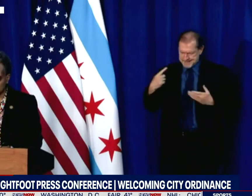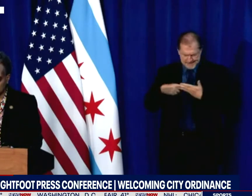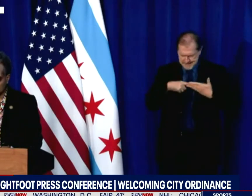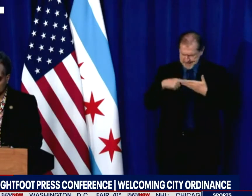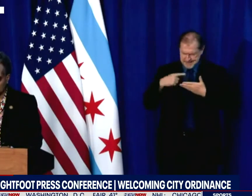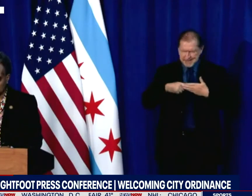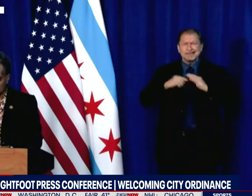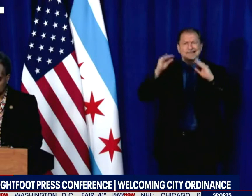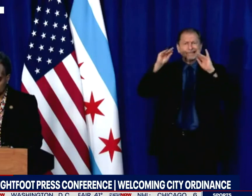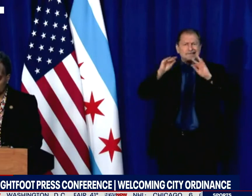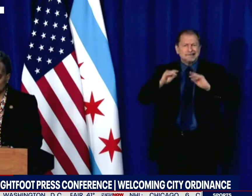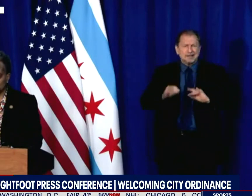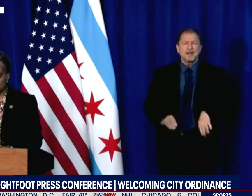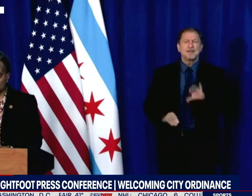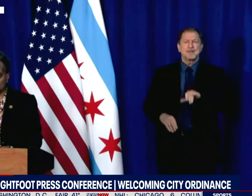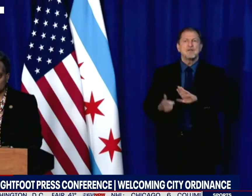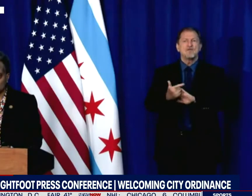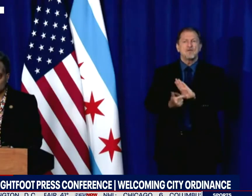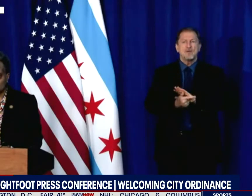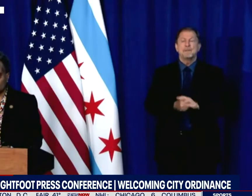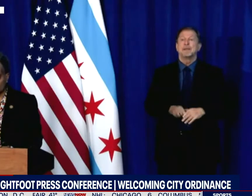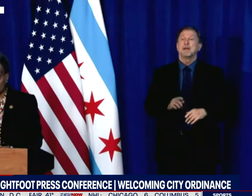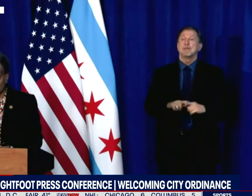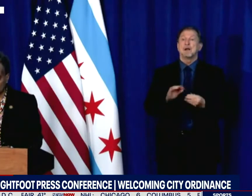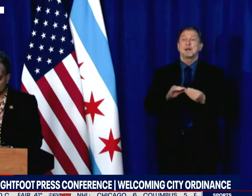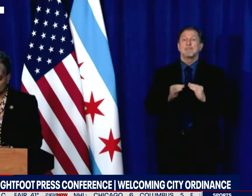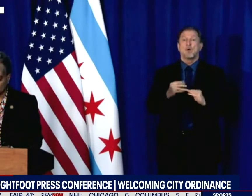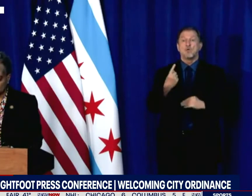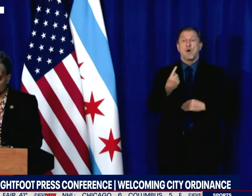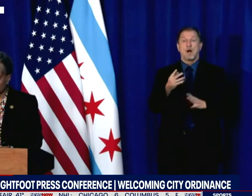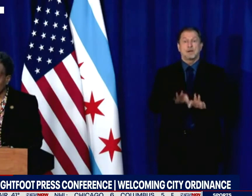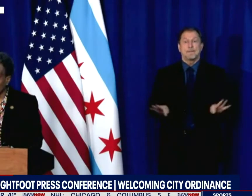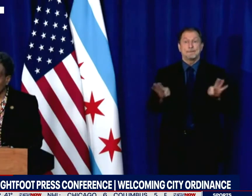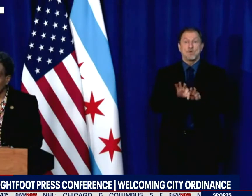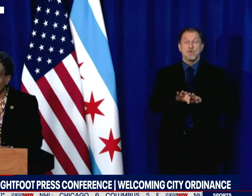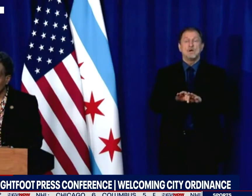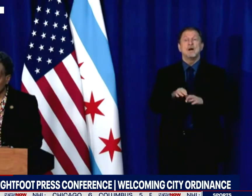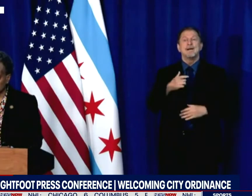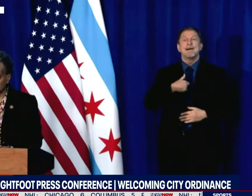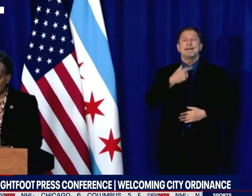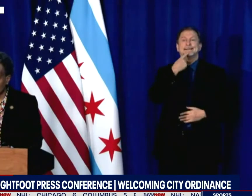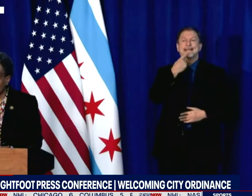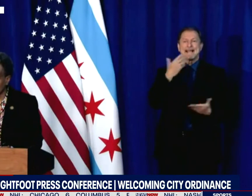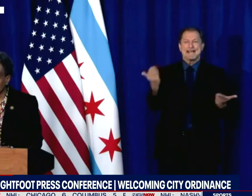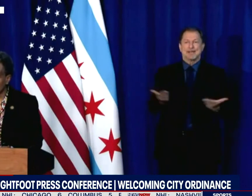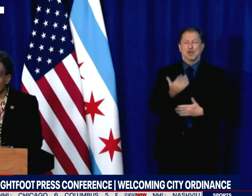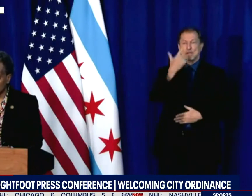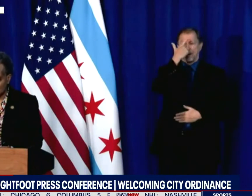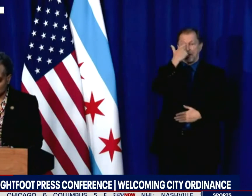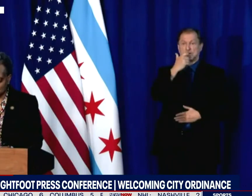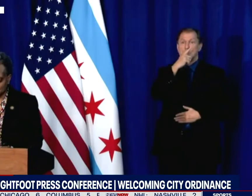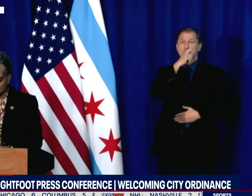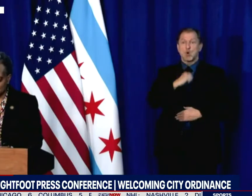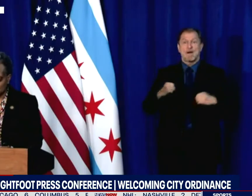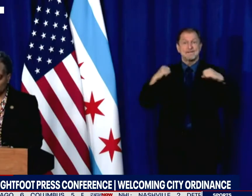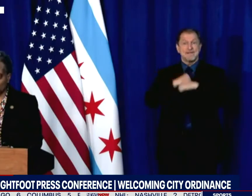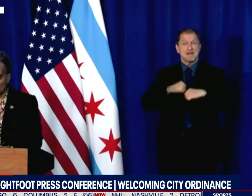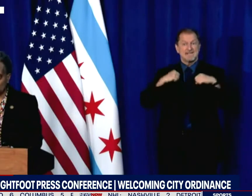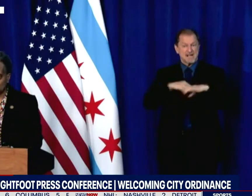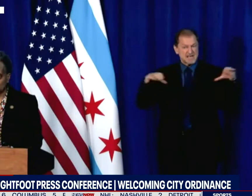culminating today. But most of all and importantly, we are here because of the advocates and